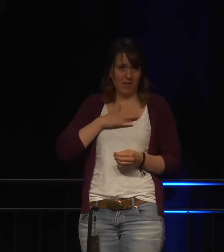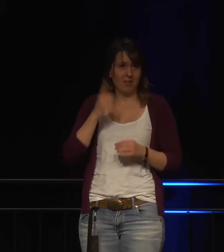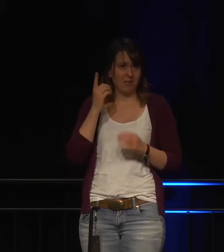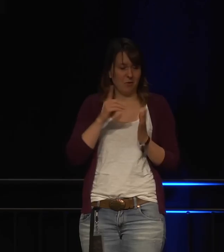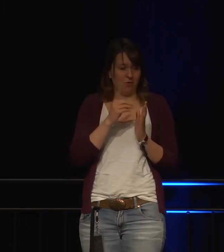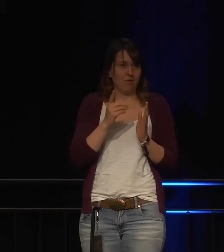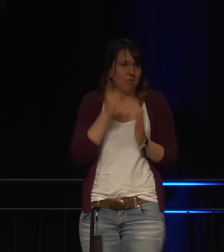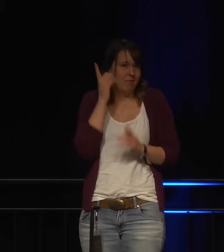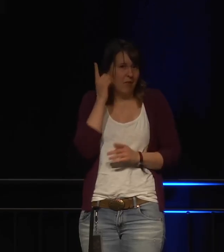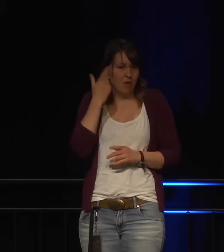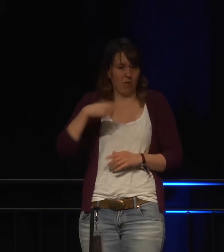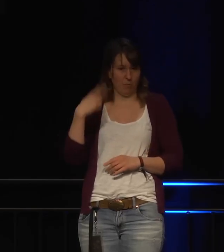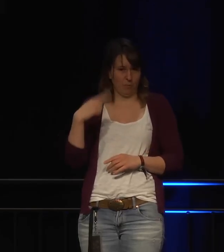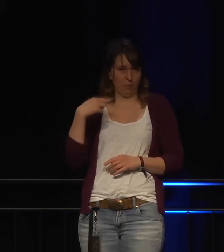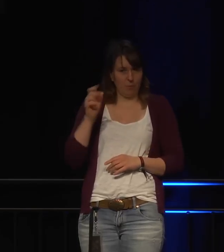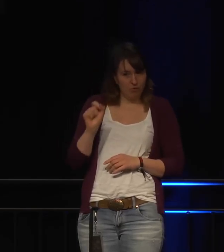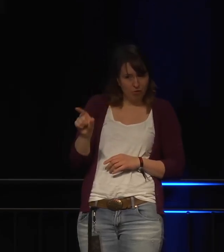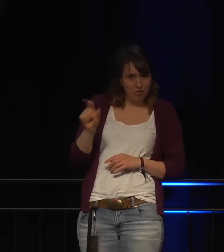company gets them one day.